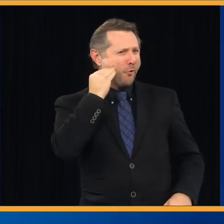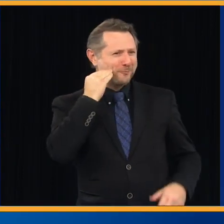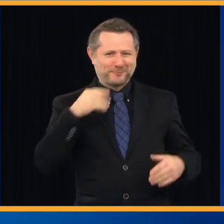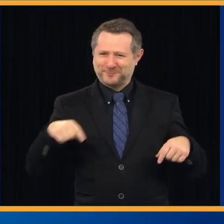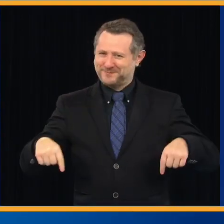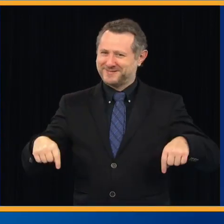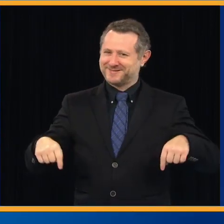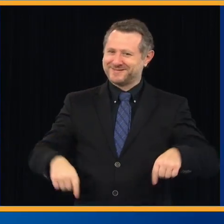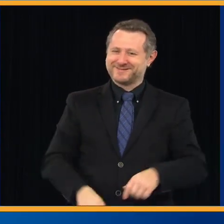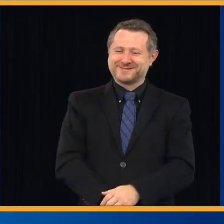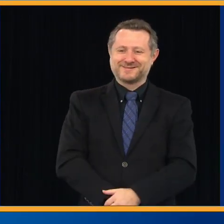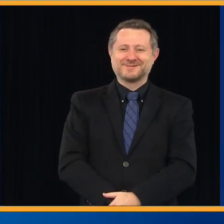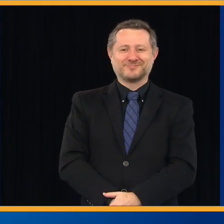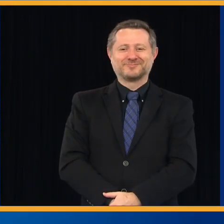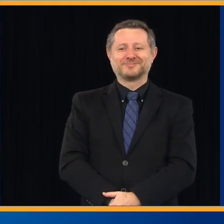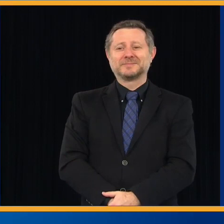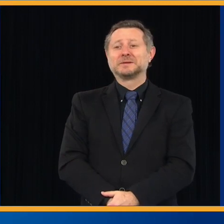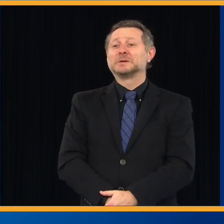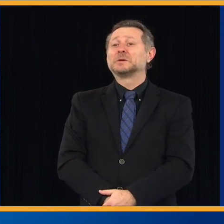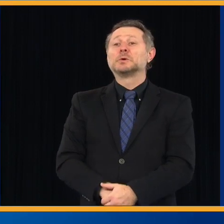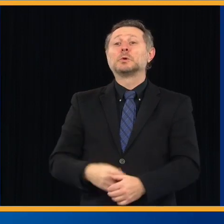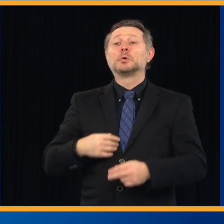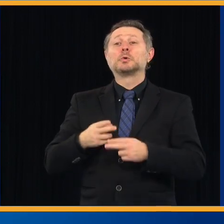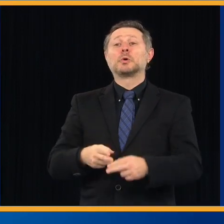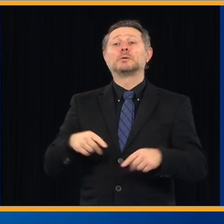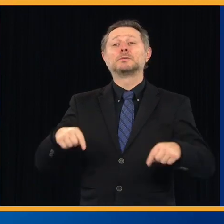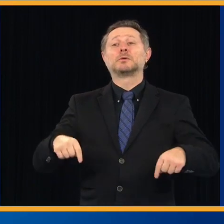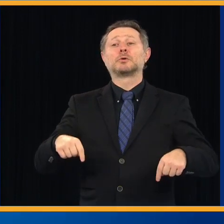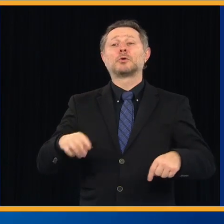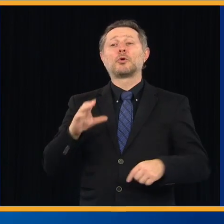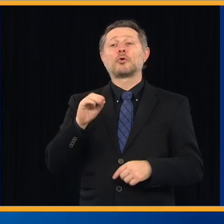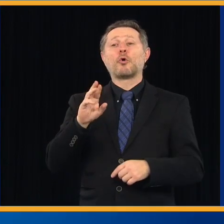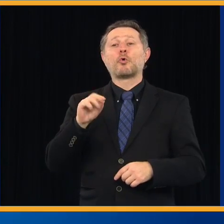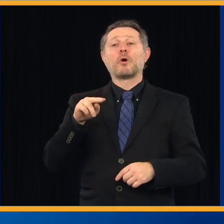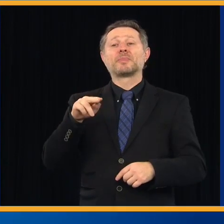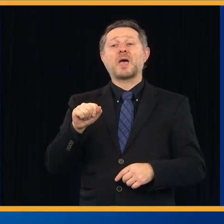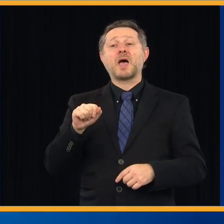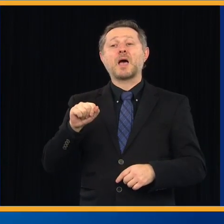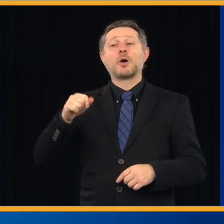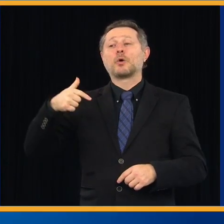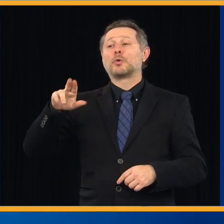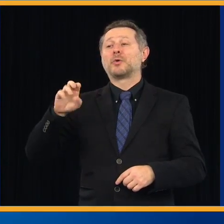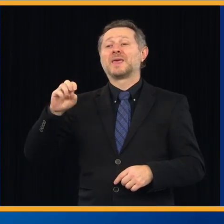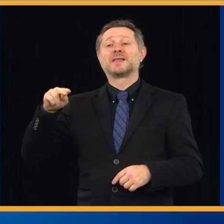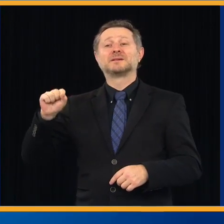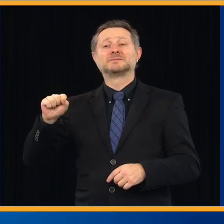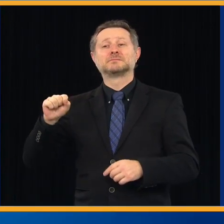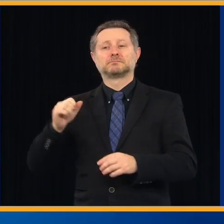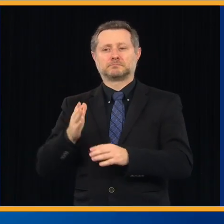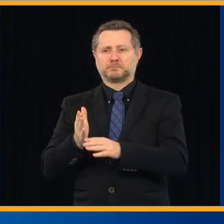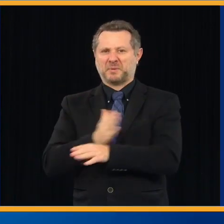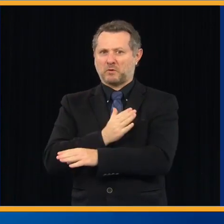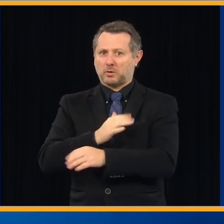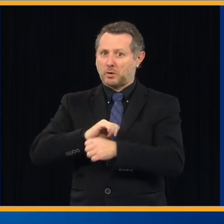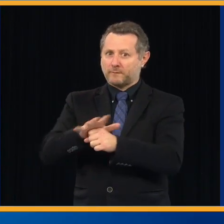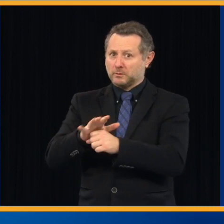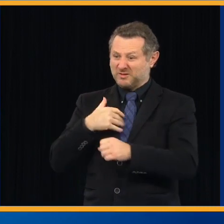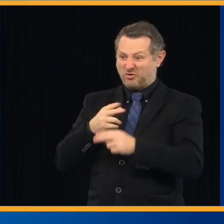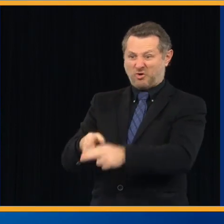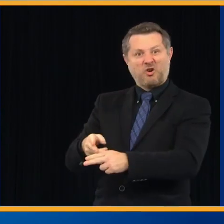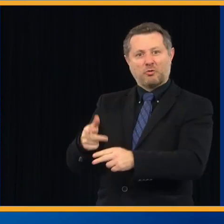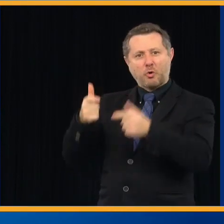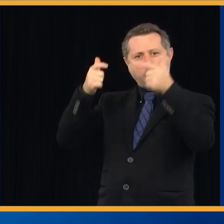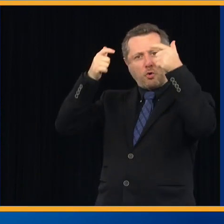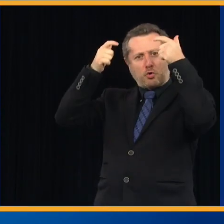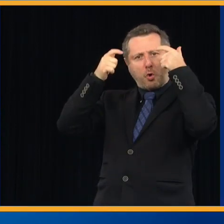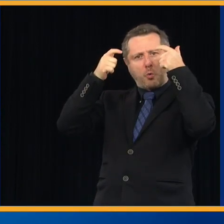Corona, Queens before the coronavirus. There was no connection between Corona, Queens and the coronavirus. Let